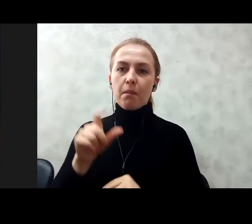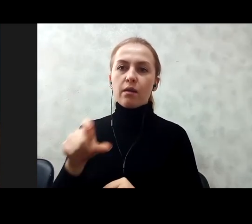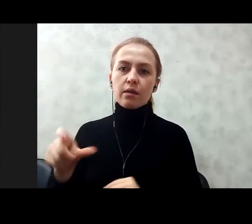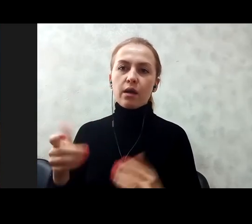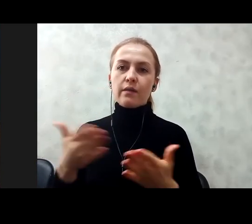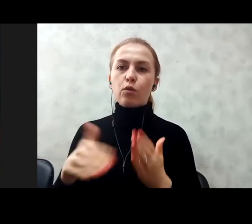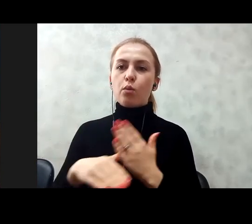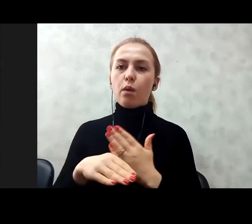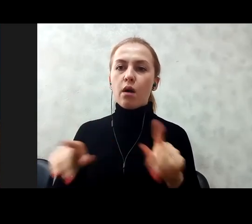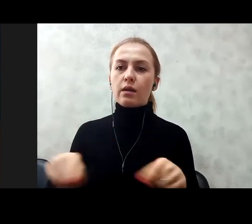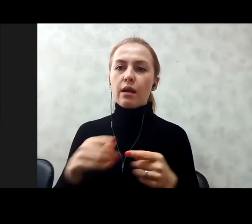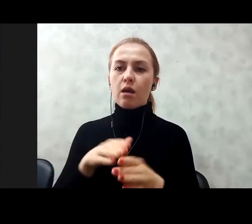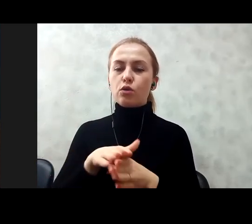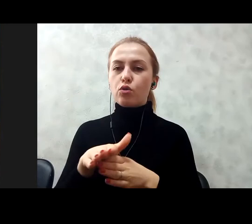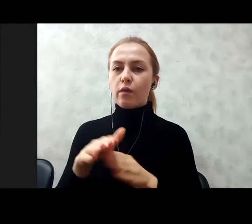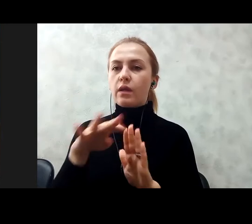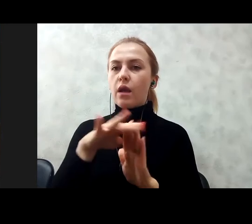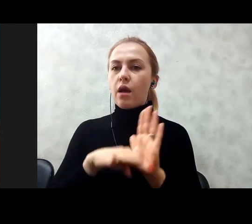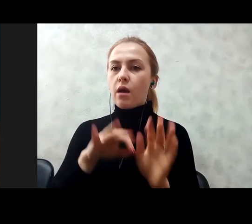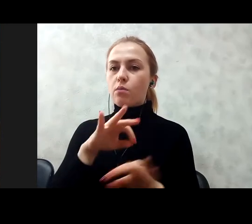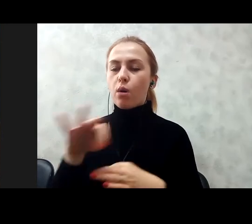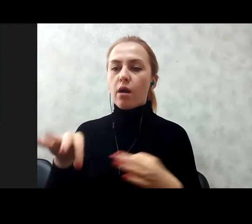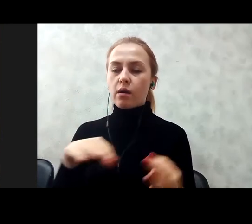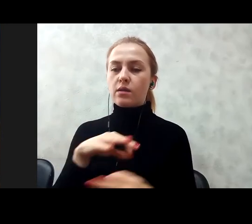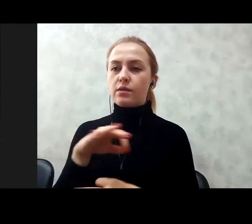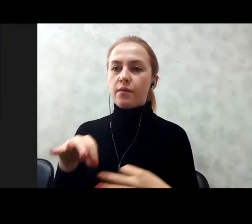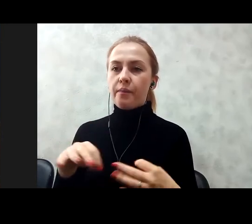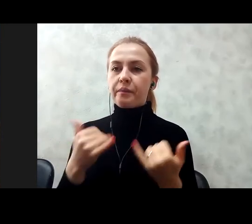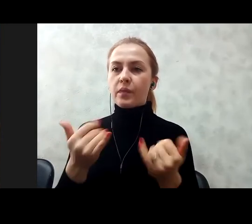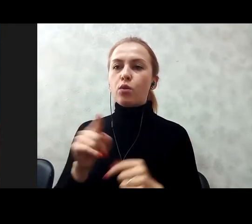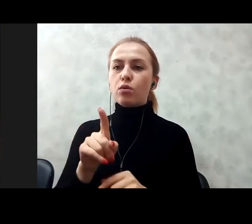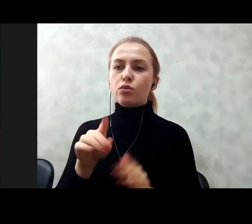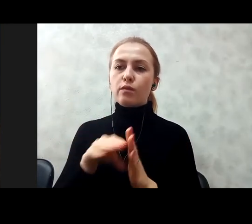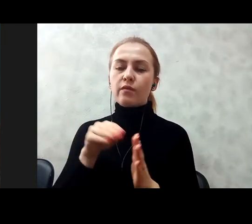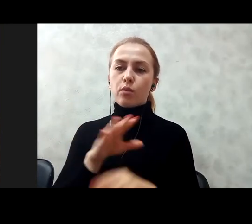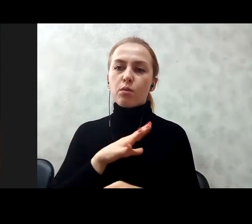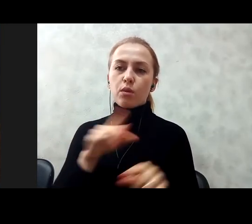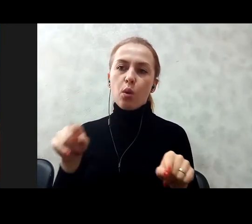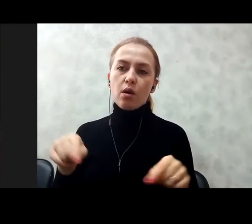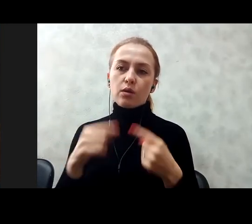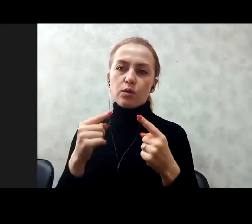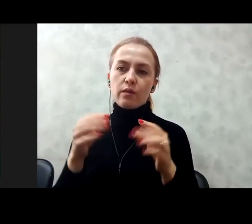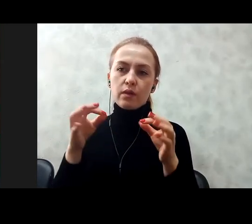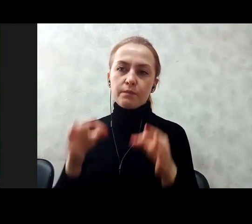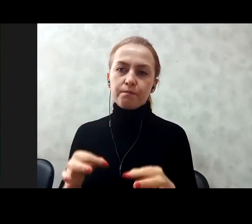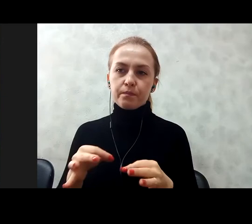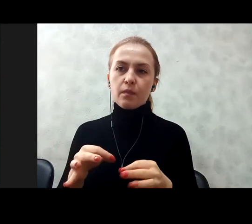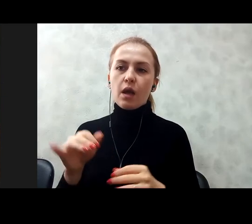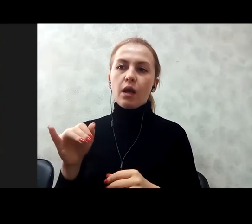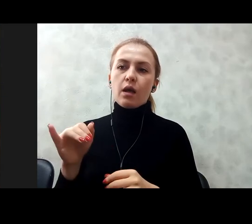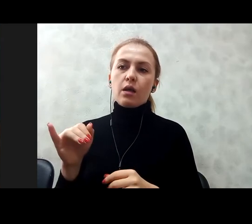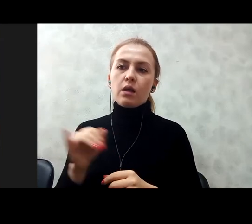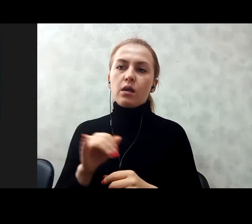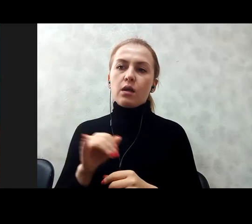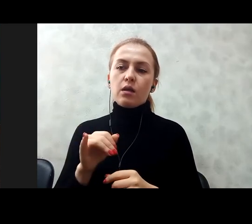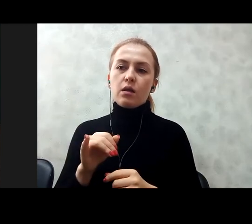the work of those in charge of organizing these elections locally, at the local level,